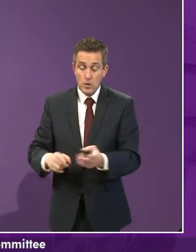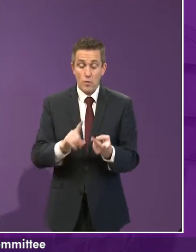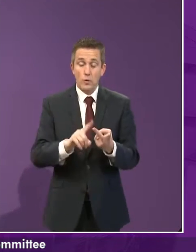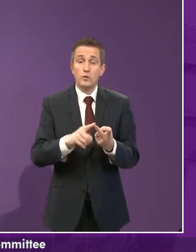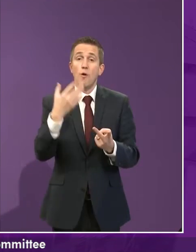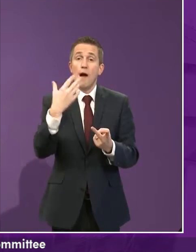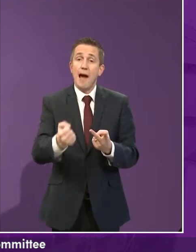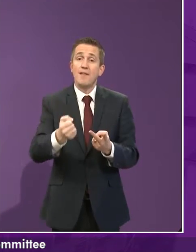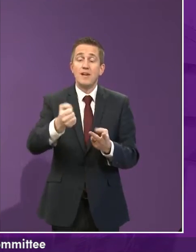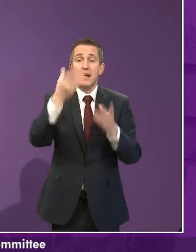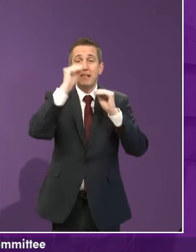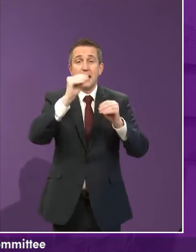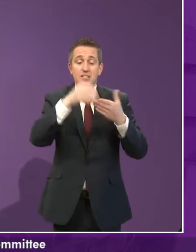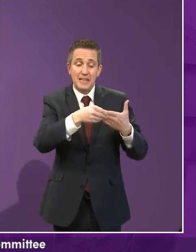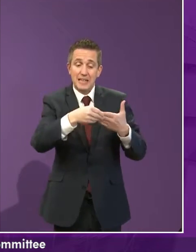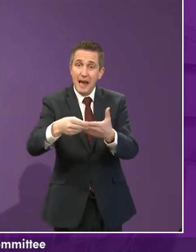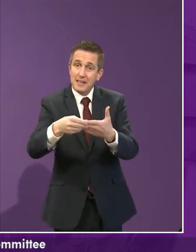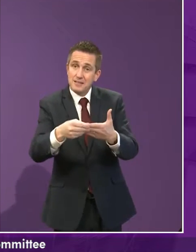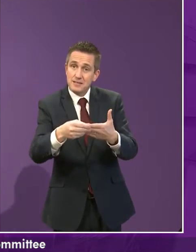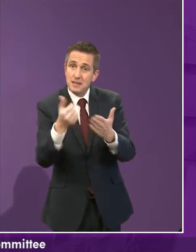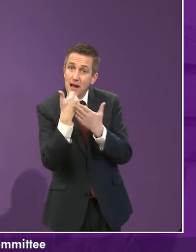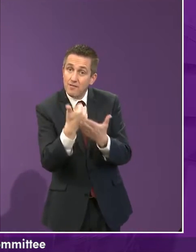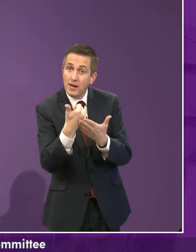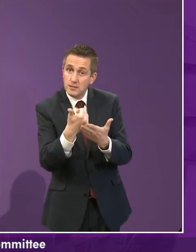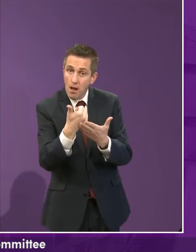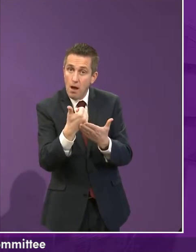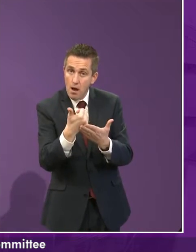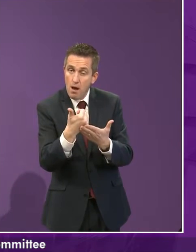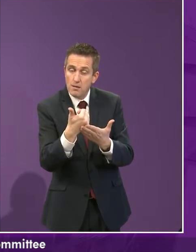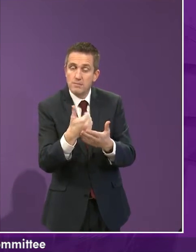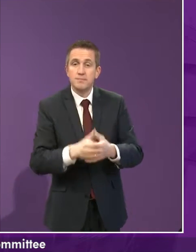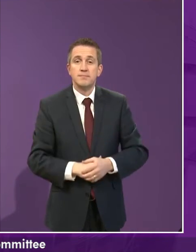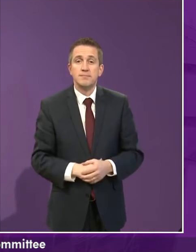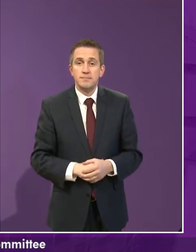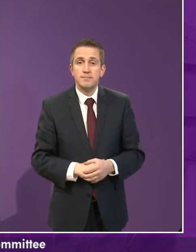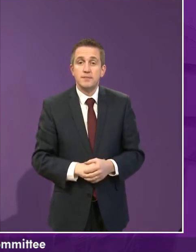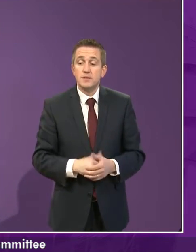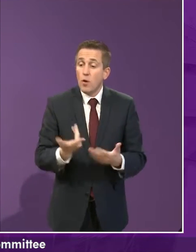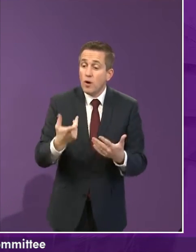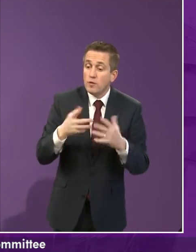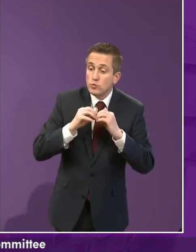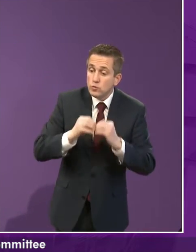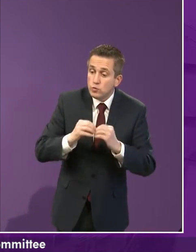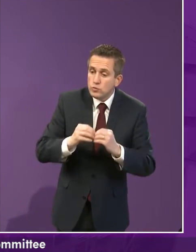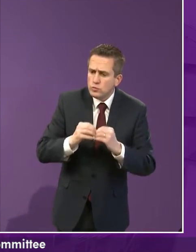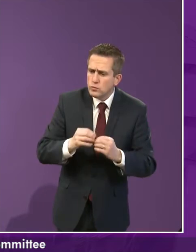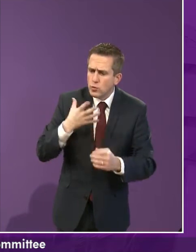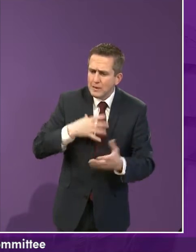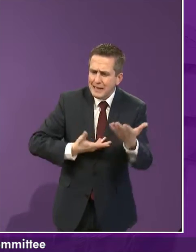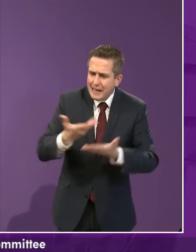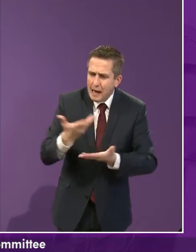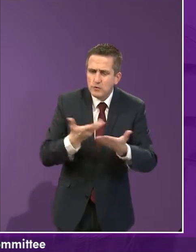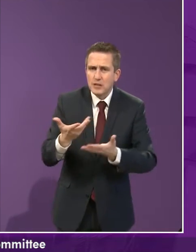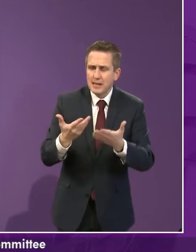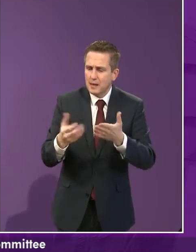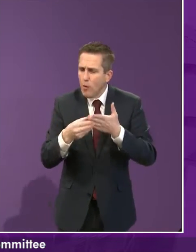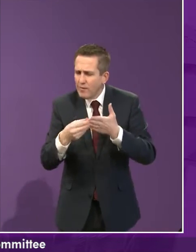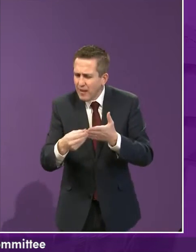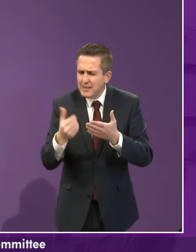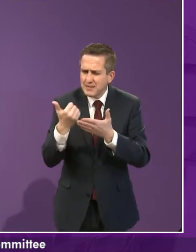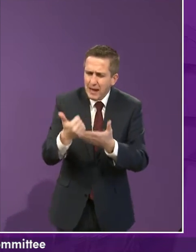guidance advisor, and they all work very closely together, that for any students that need to have guidance and counselling, there is a member of